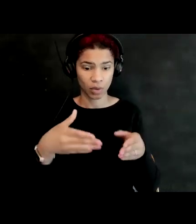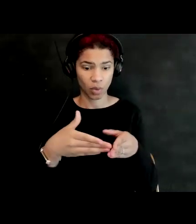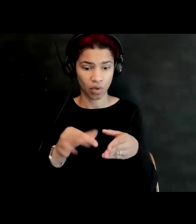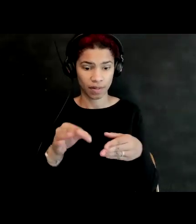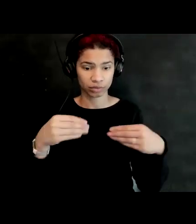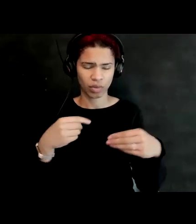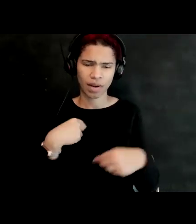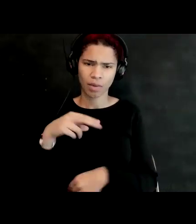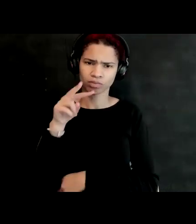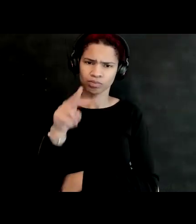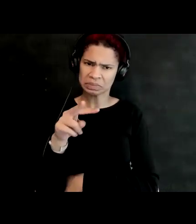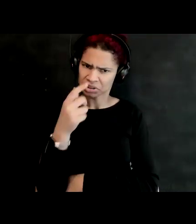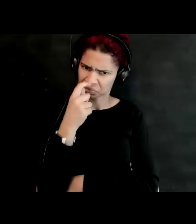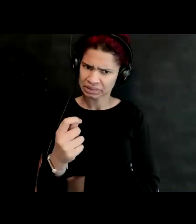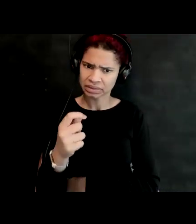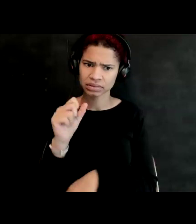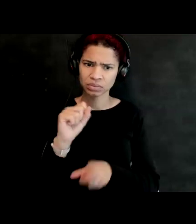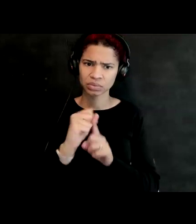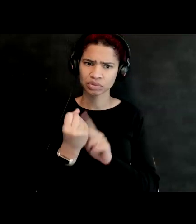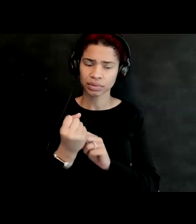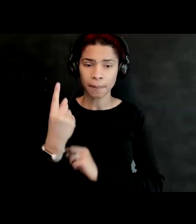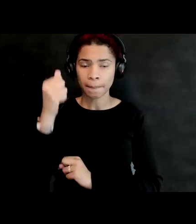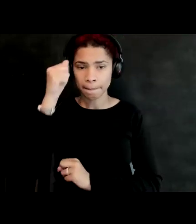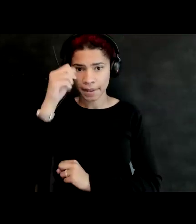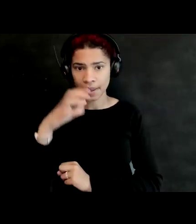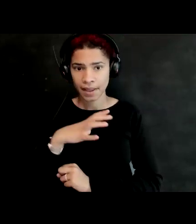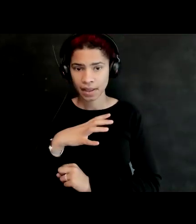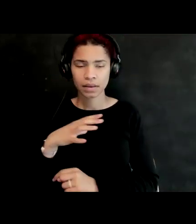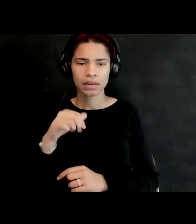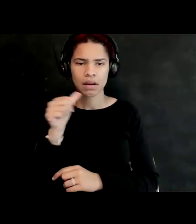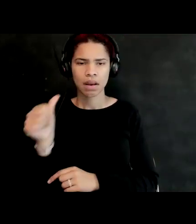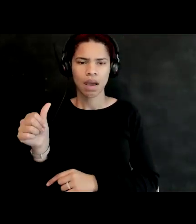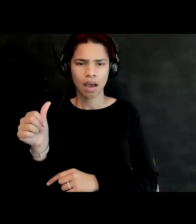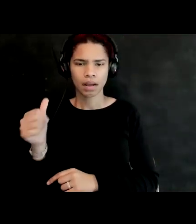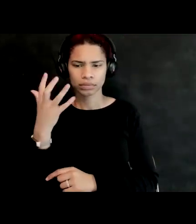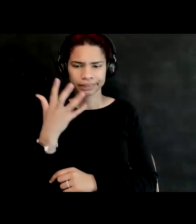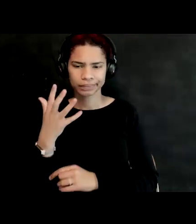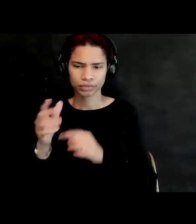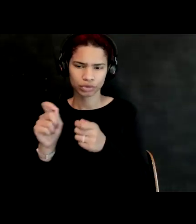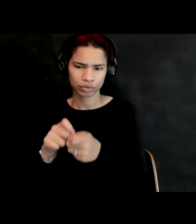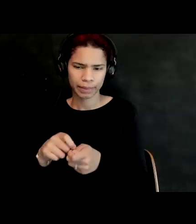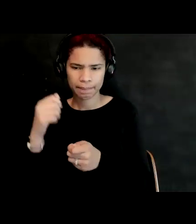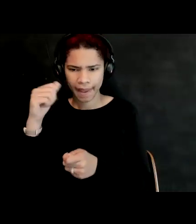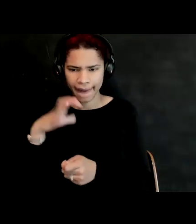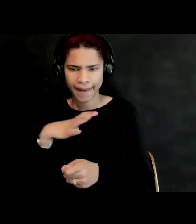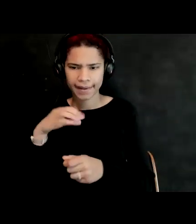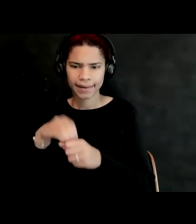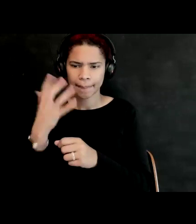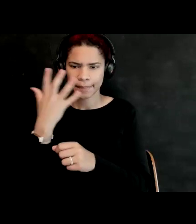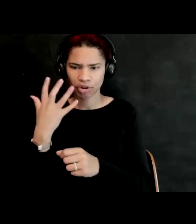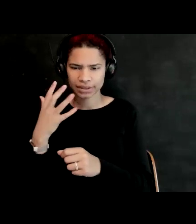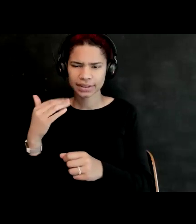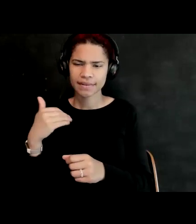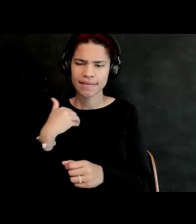watched a curious scene. A man, a nondescript man in appearance, had an intensity in his eyes circling